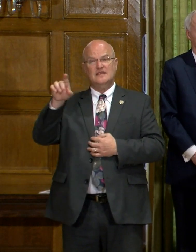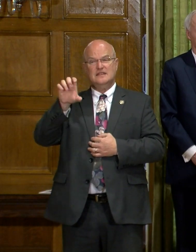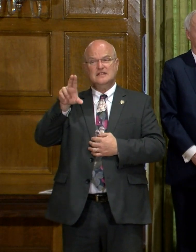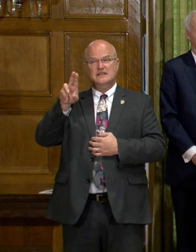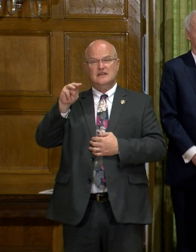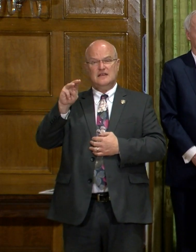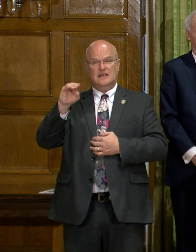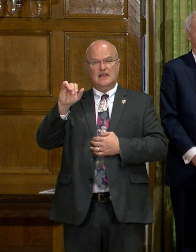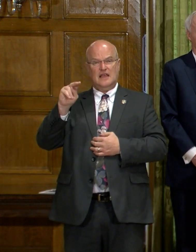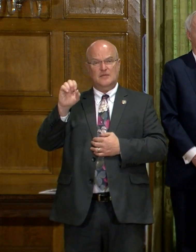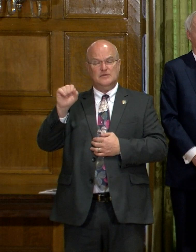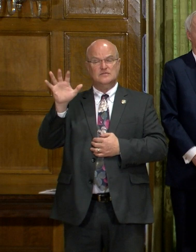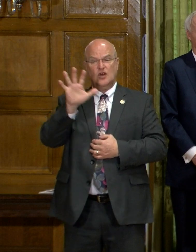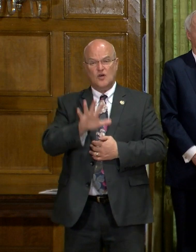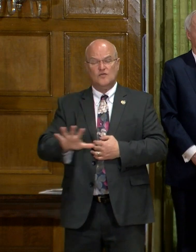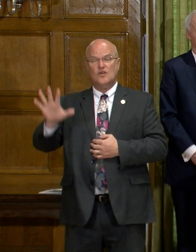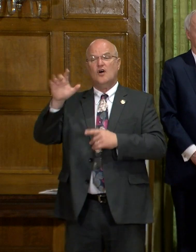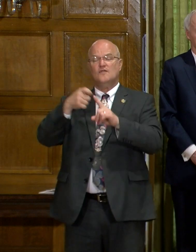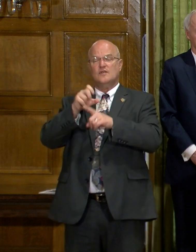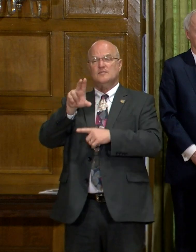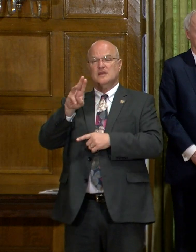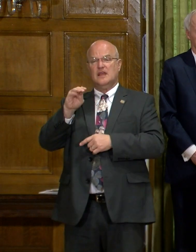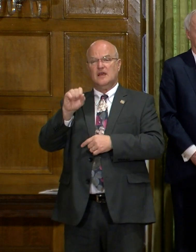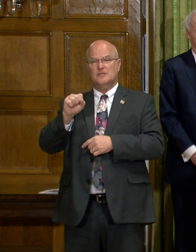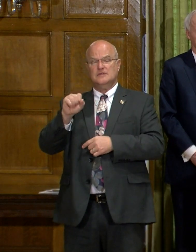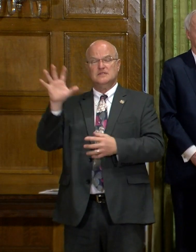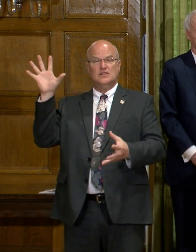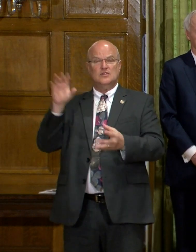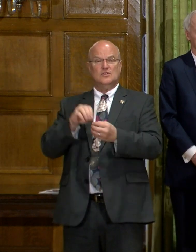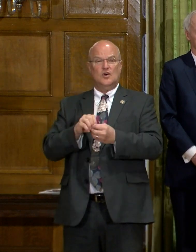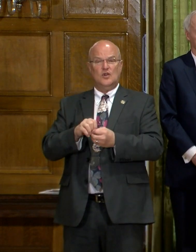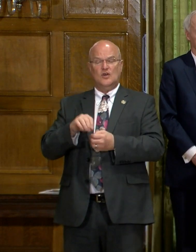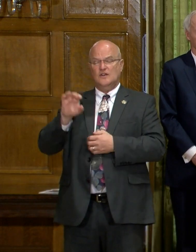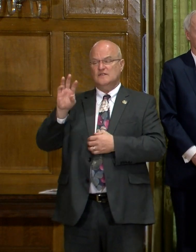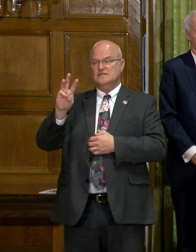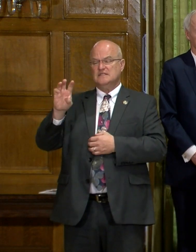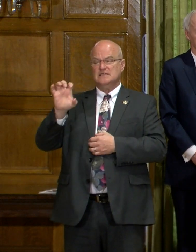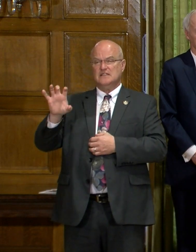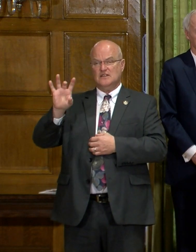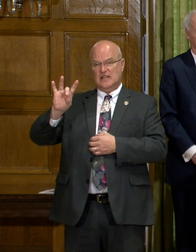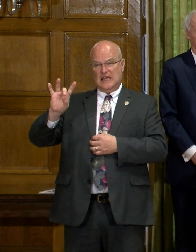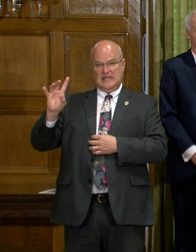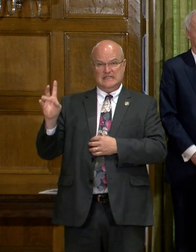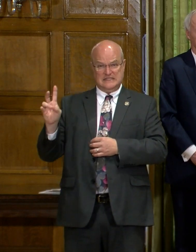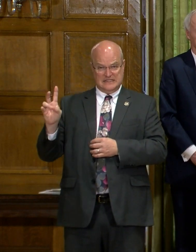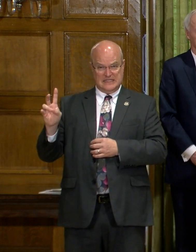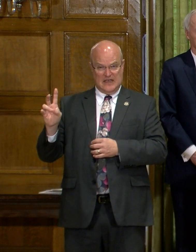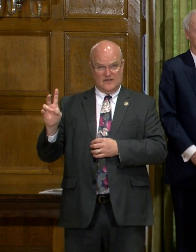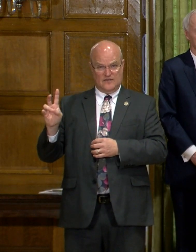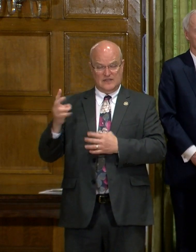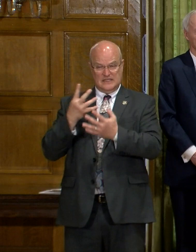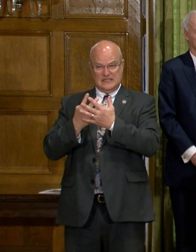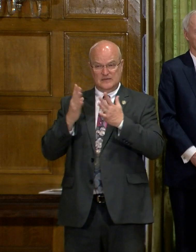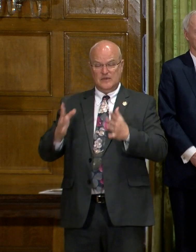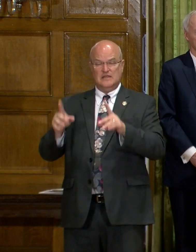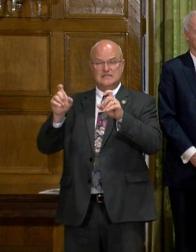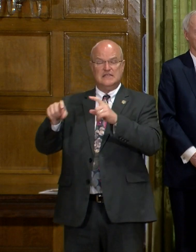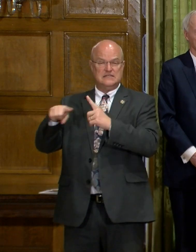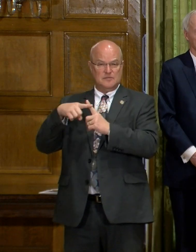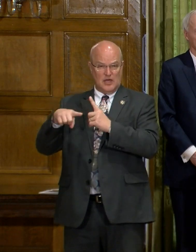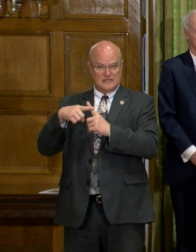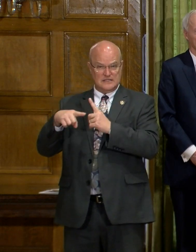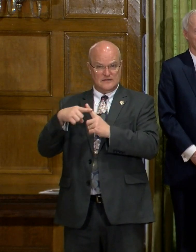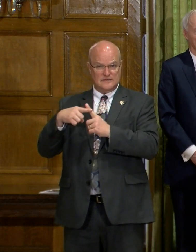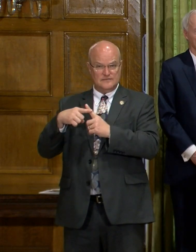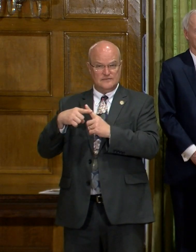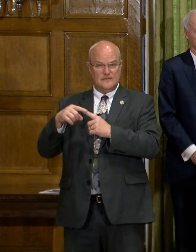Cummins. Overall from Cummins, we have a total of 687 inmates who have tested